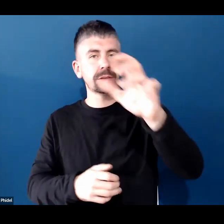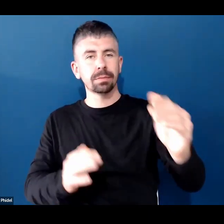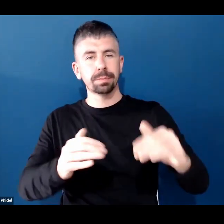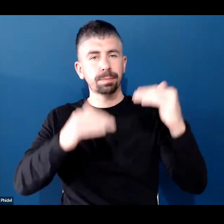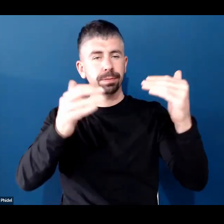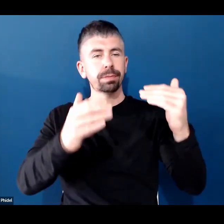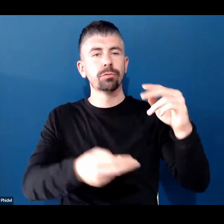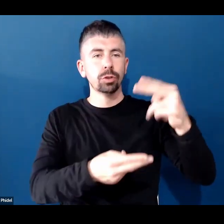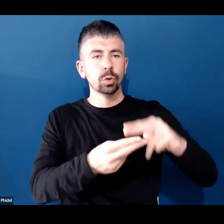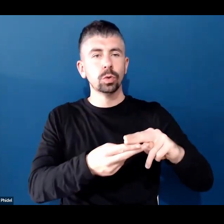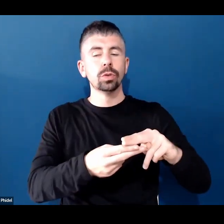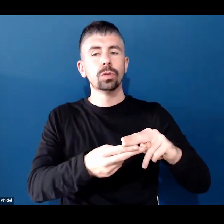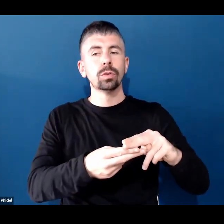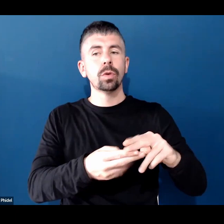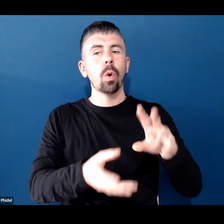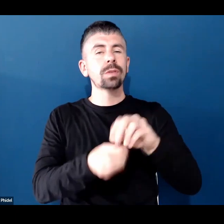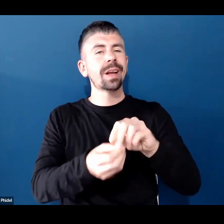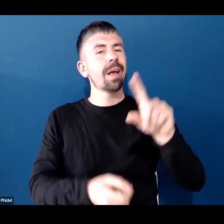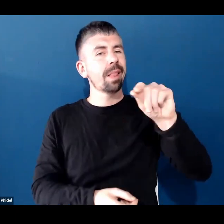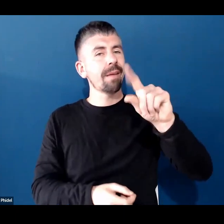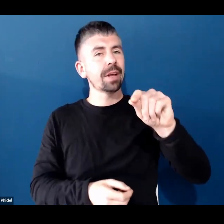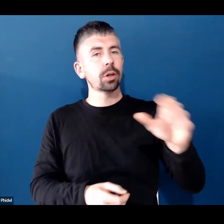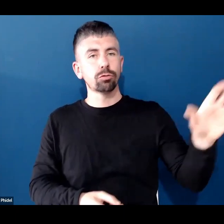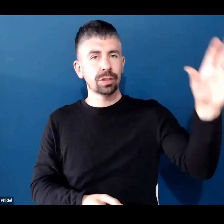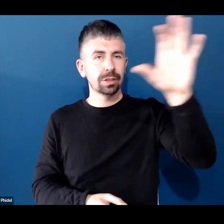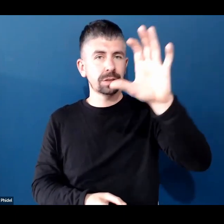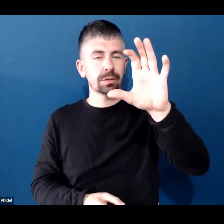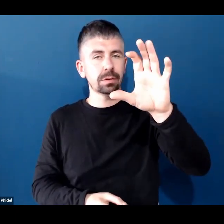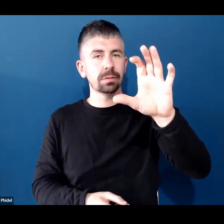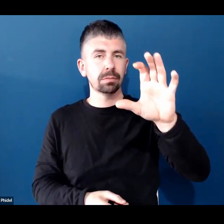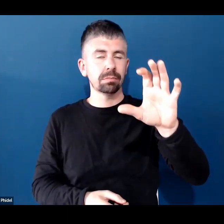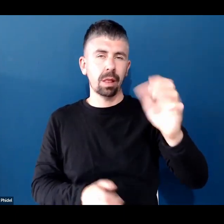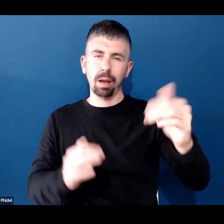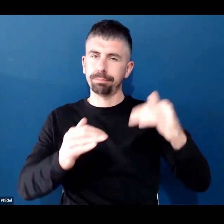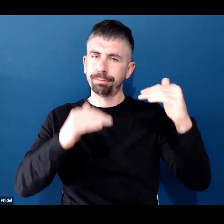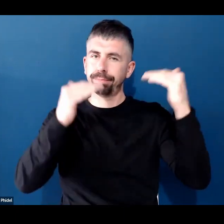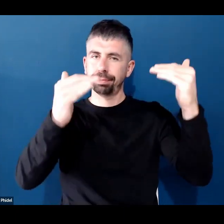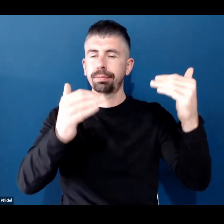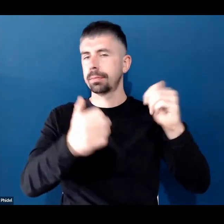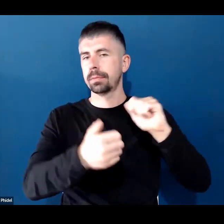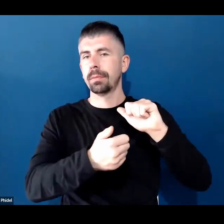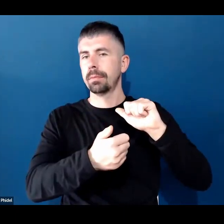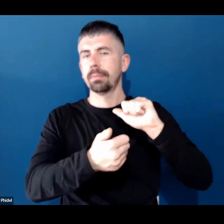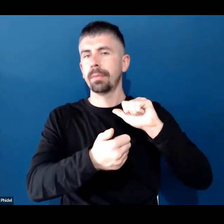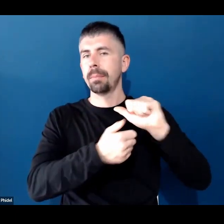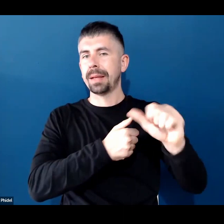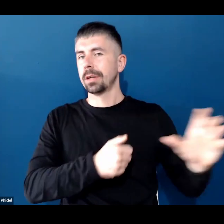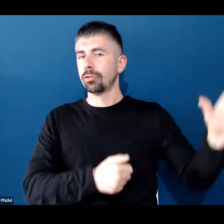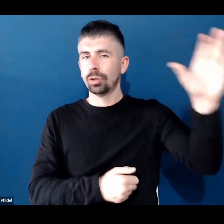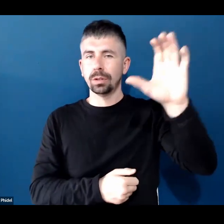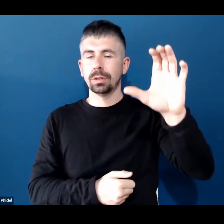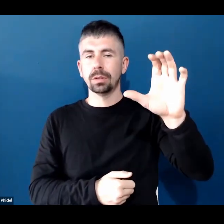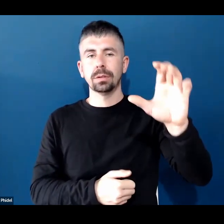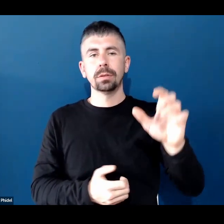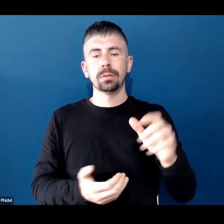gases. There are 11 in the world. Those are the Usain Bolt of kind of like decarbonizing their growth. And they look at